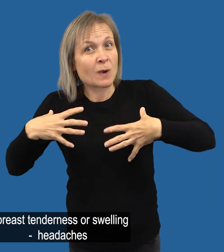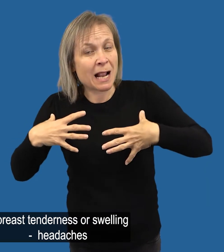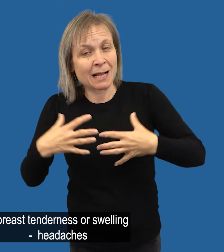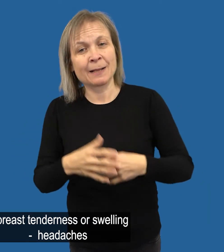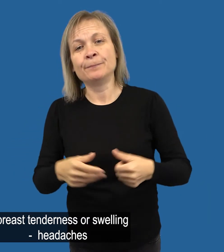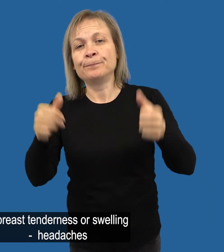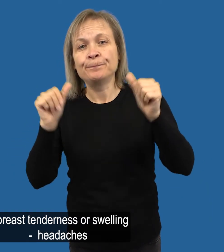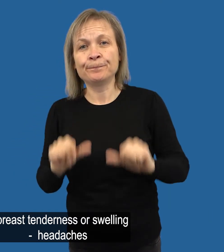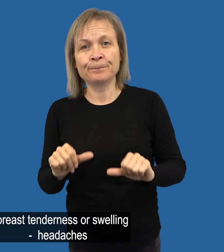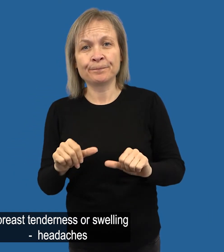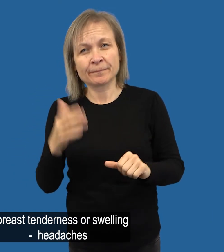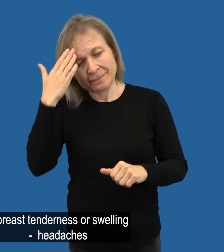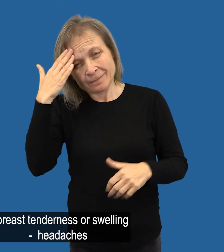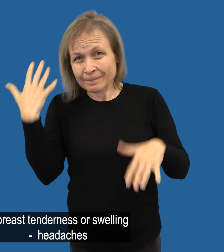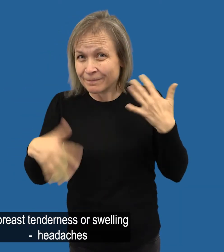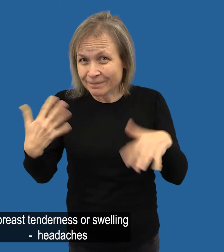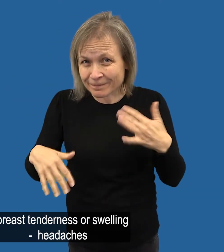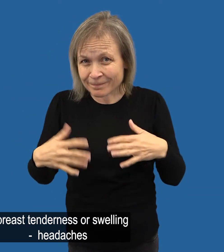breast tenderness or swelling, headaches,